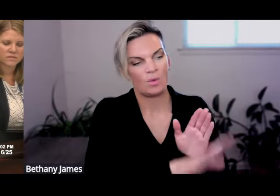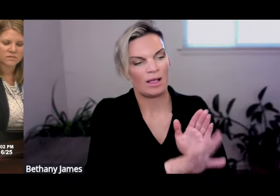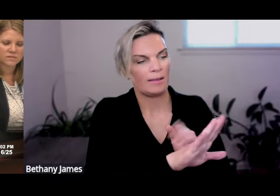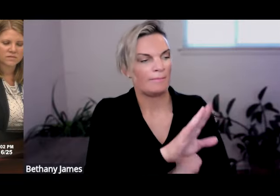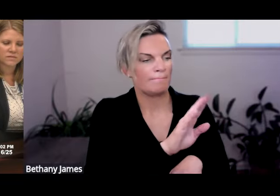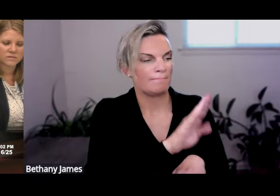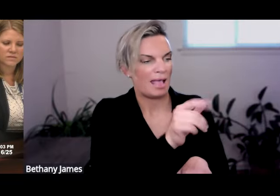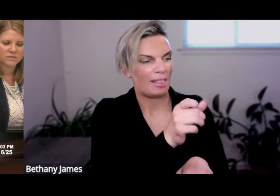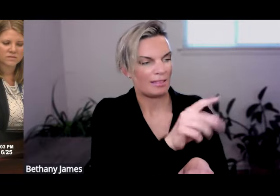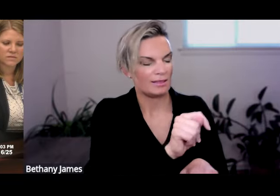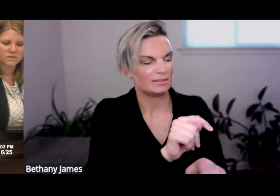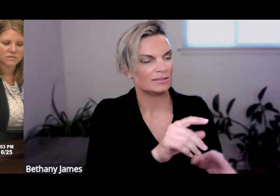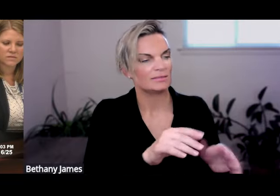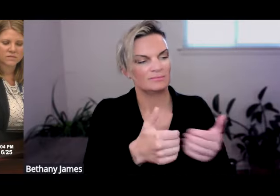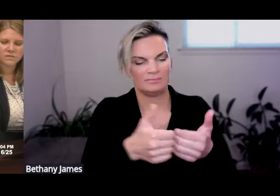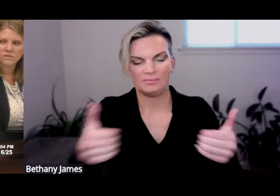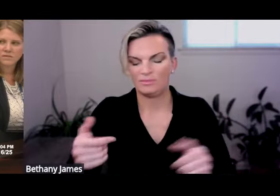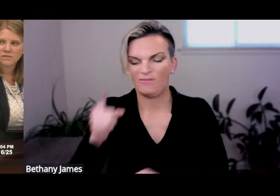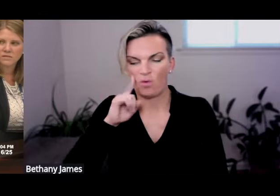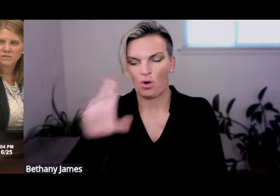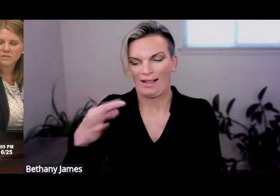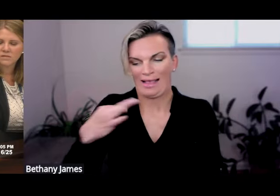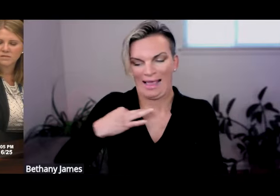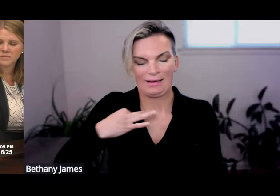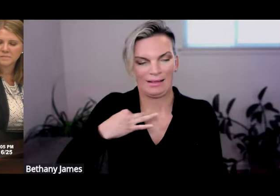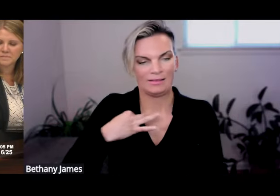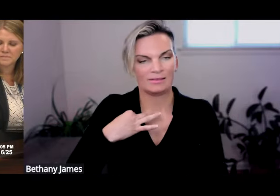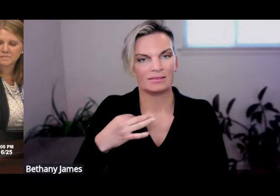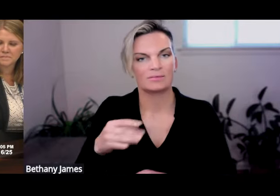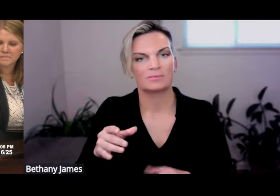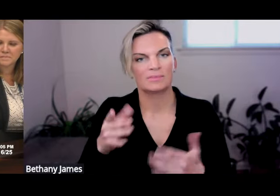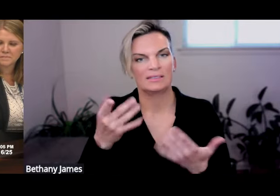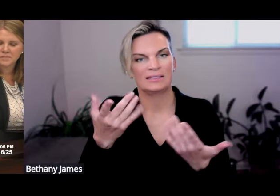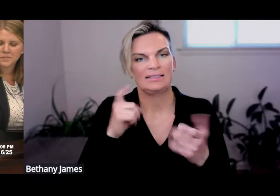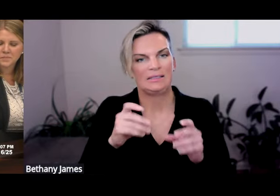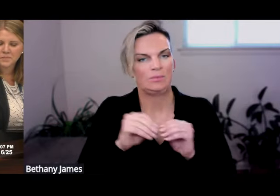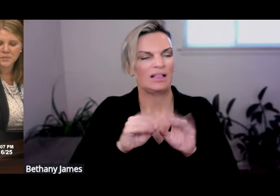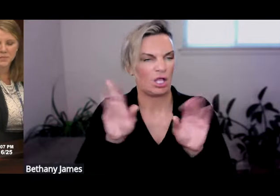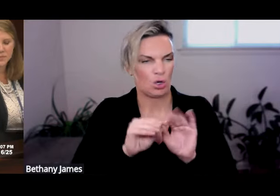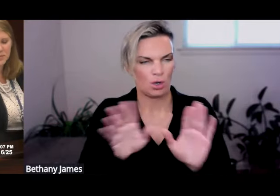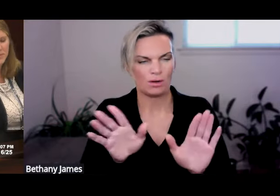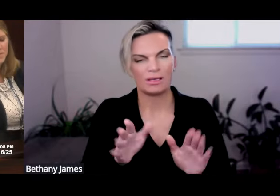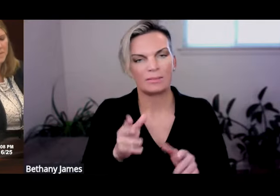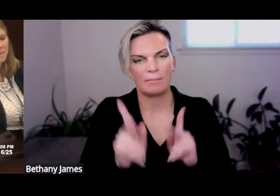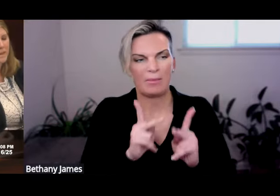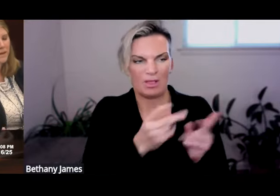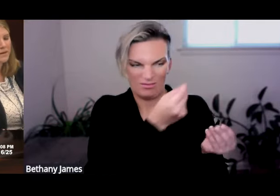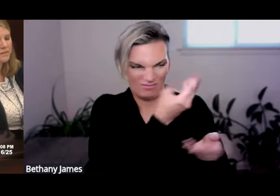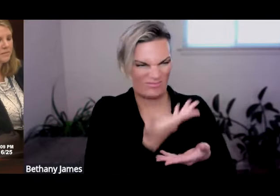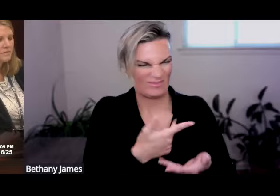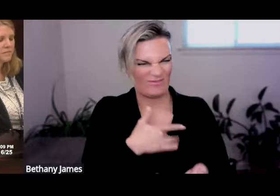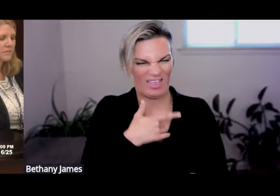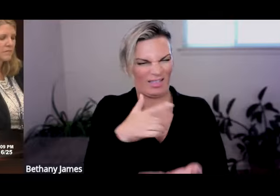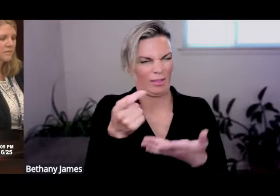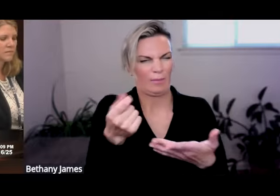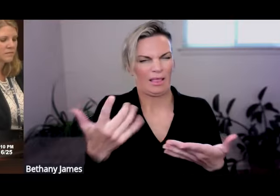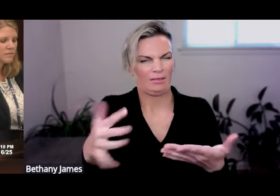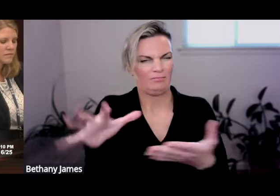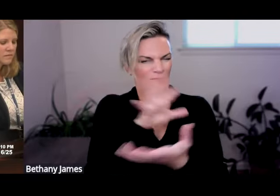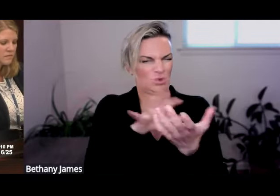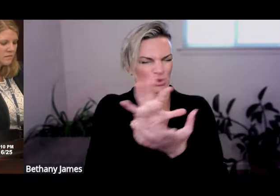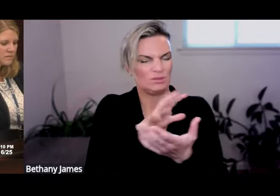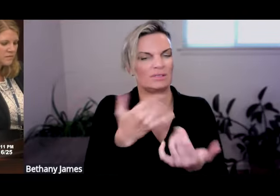provide a little bit of clarity for people, is one of the things we heard at the last cycle. So we are working on that. We're going to present those